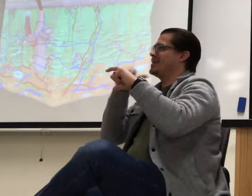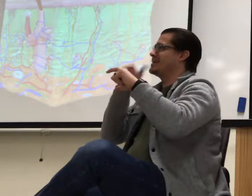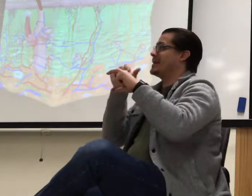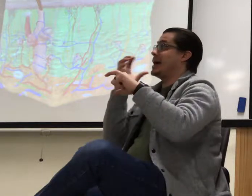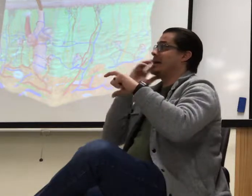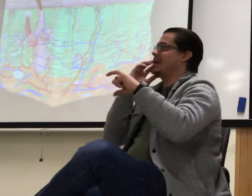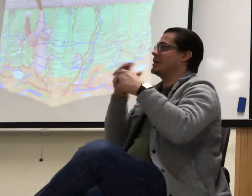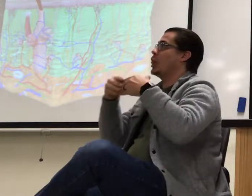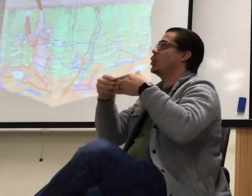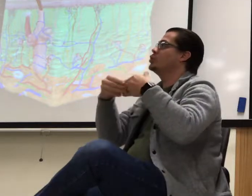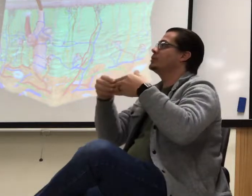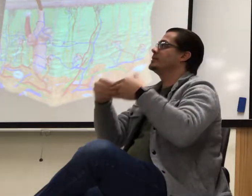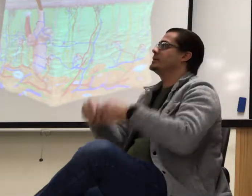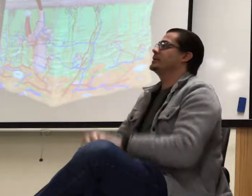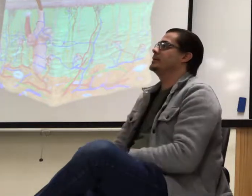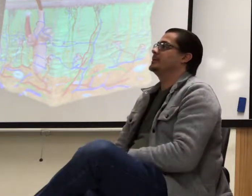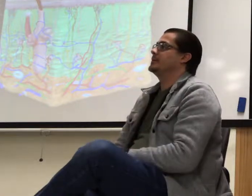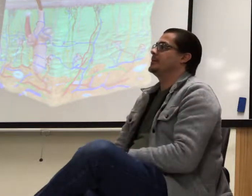what I'm saying. So,